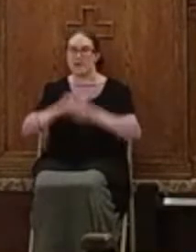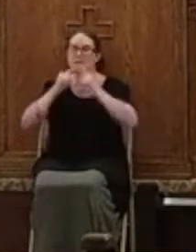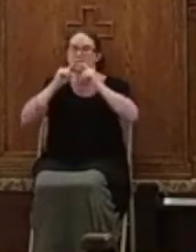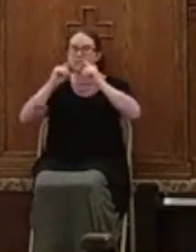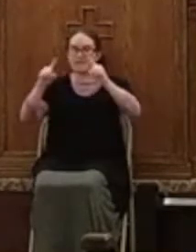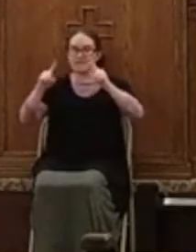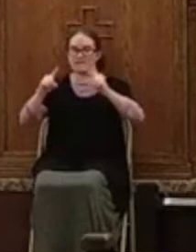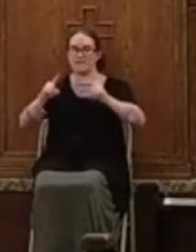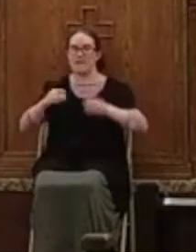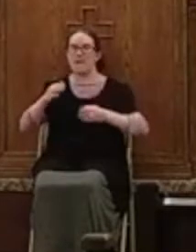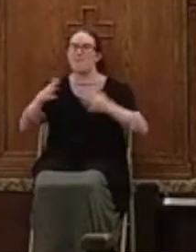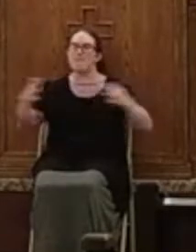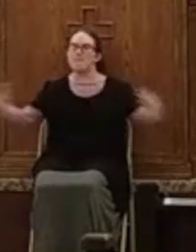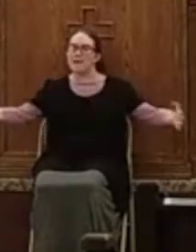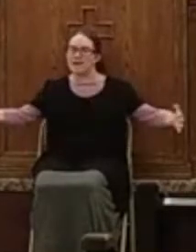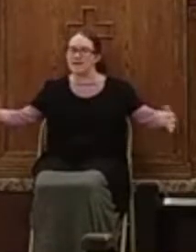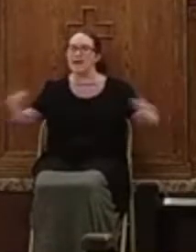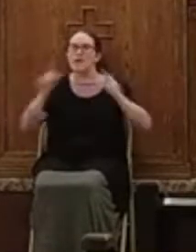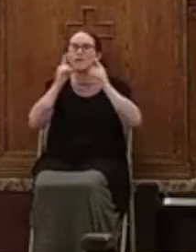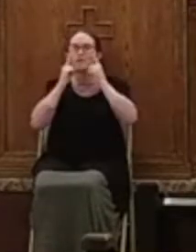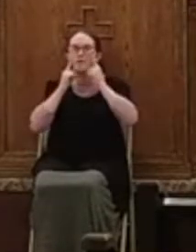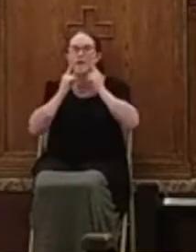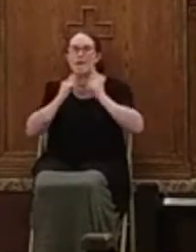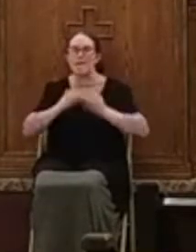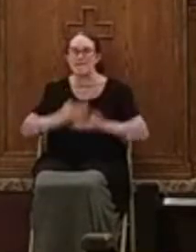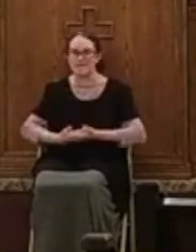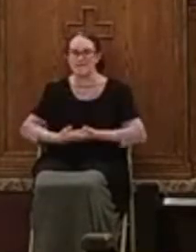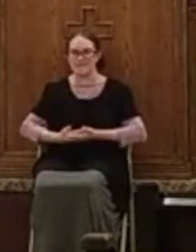confessing, right? I'm the biggest crybaby.